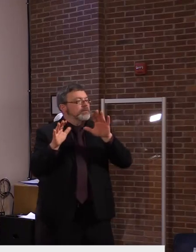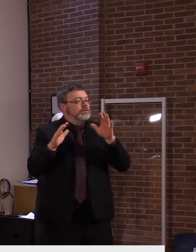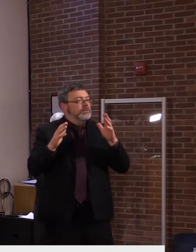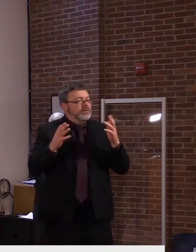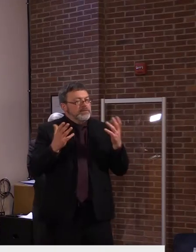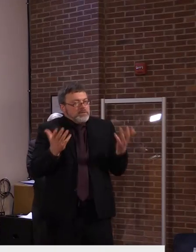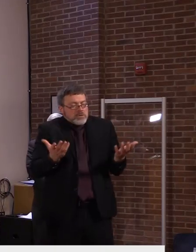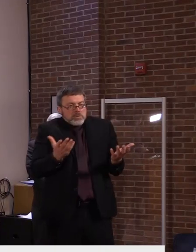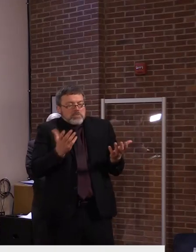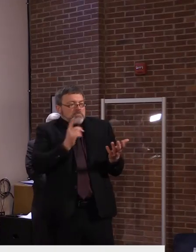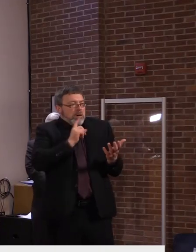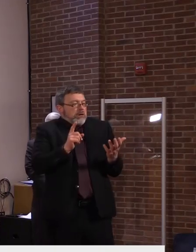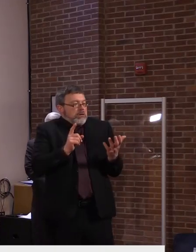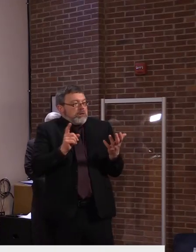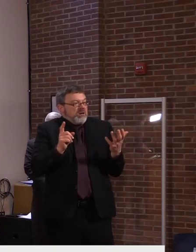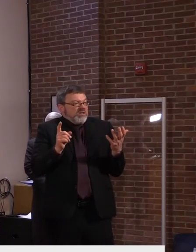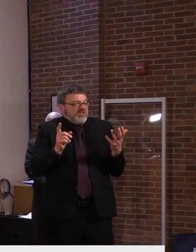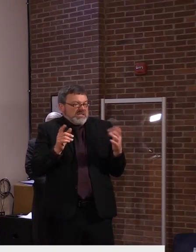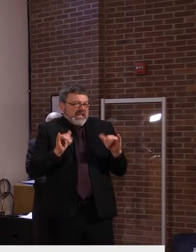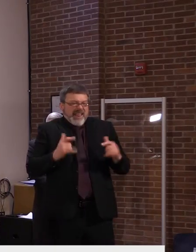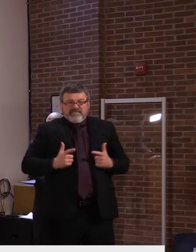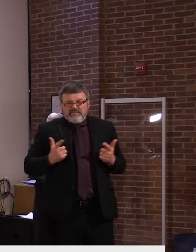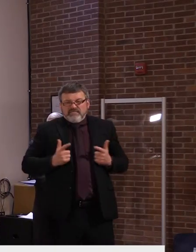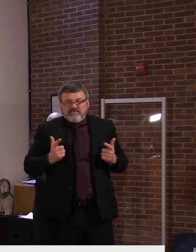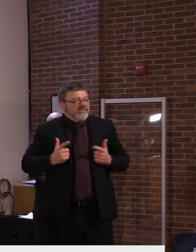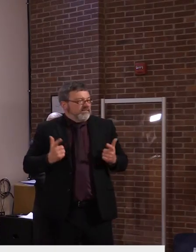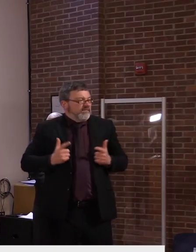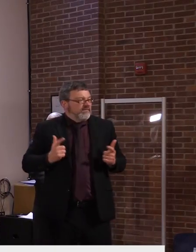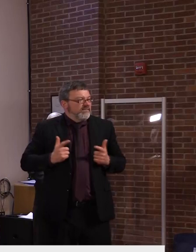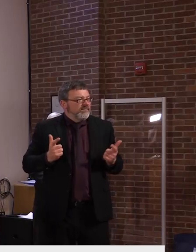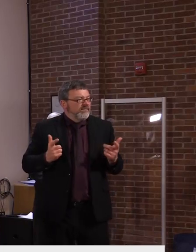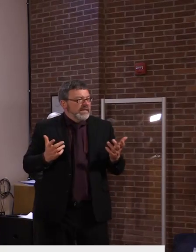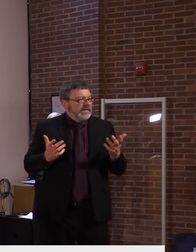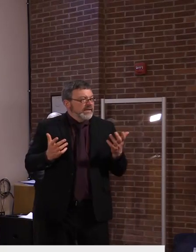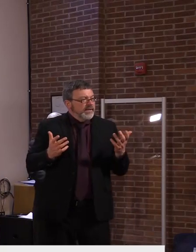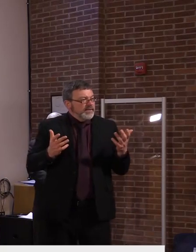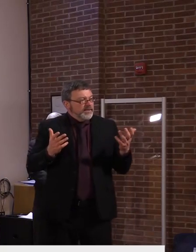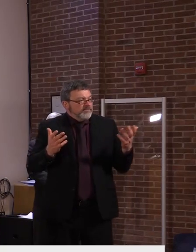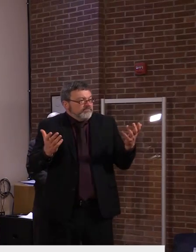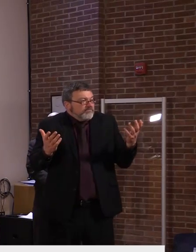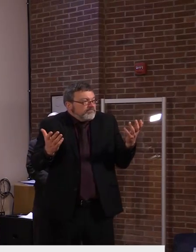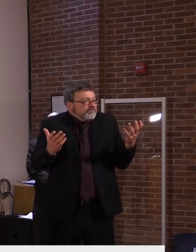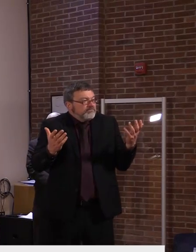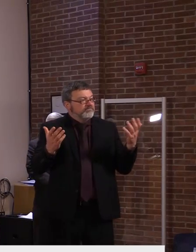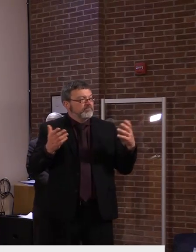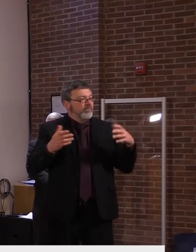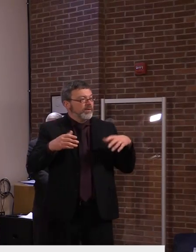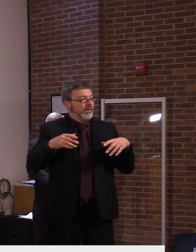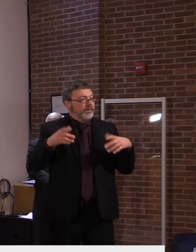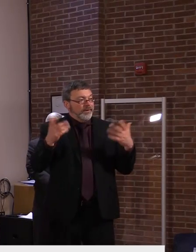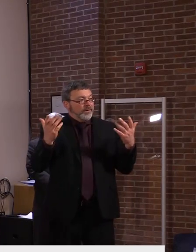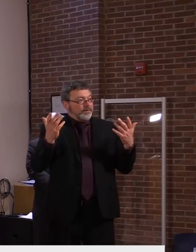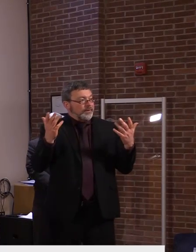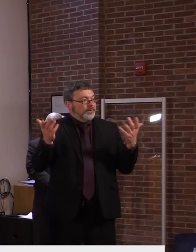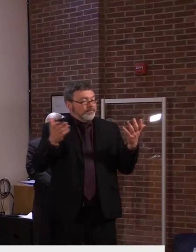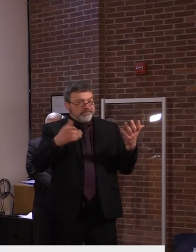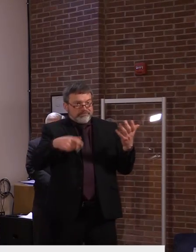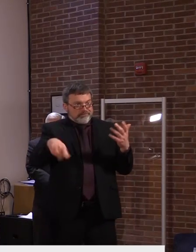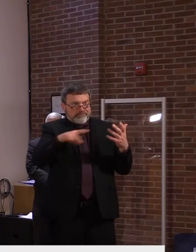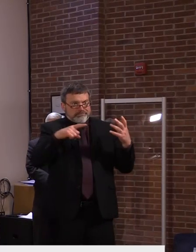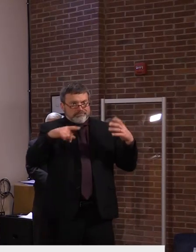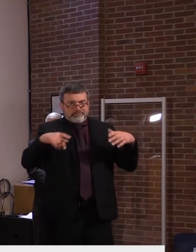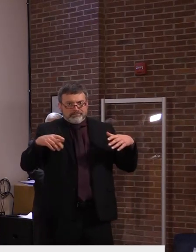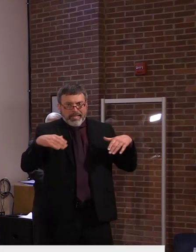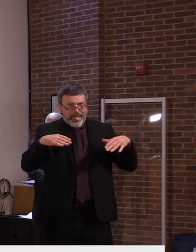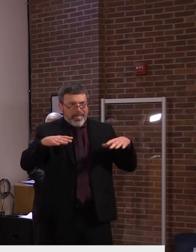to, plenty of fresh, uninfected people who have never been vaccinated that this virus